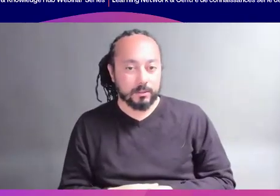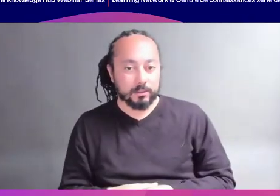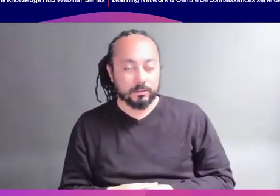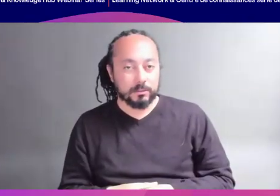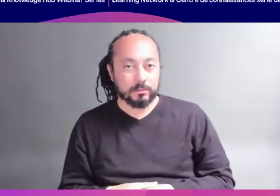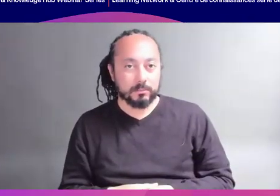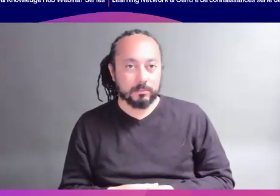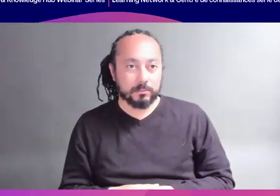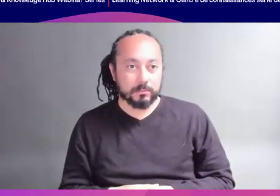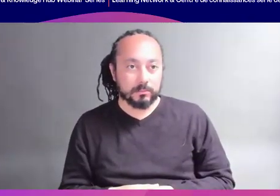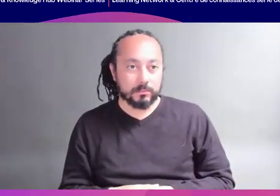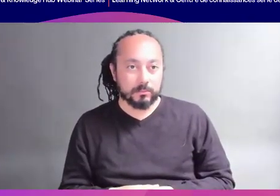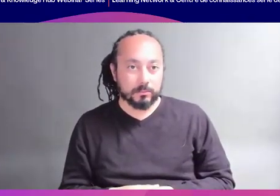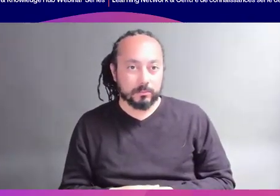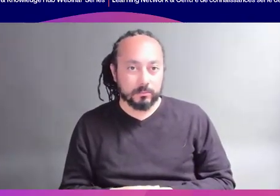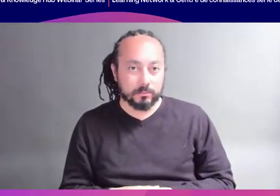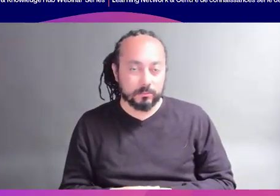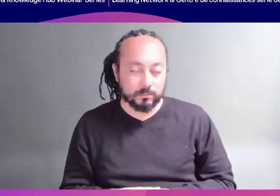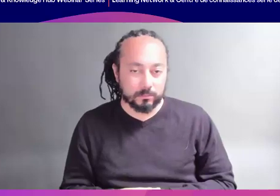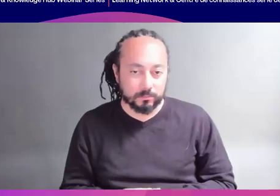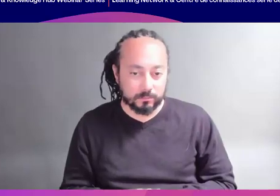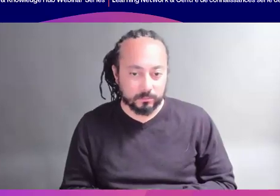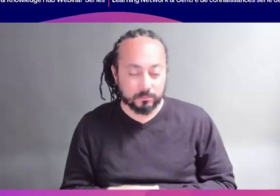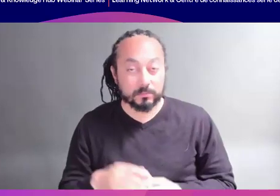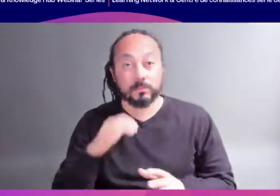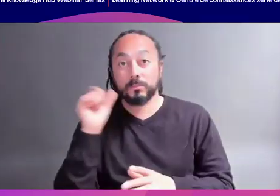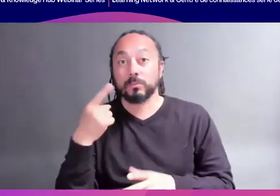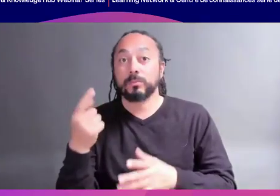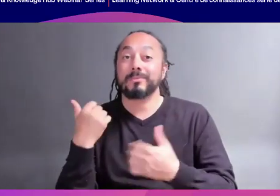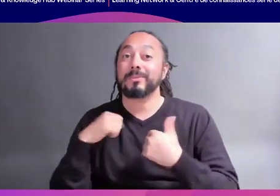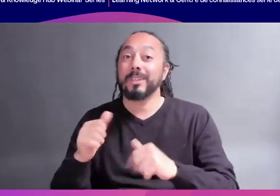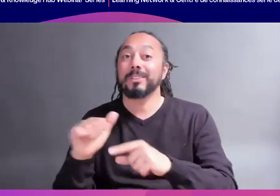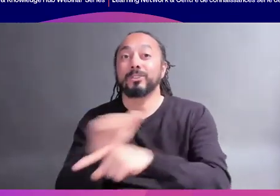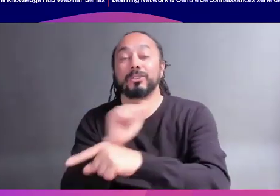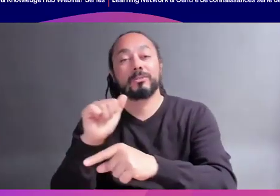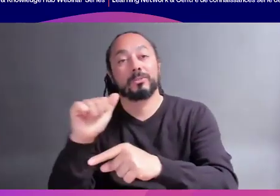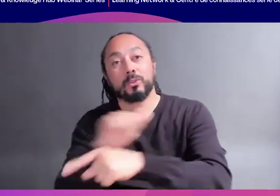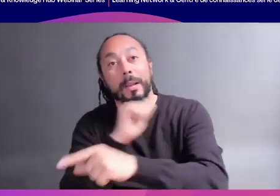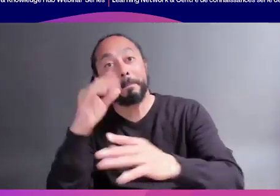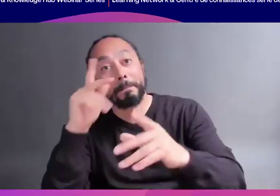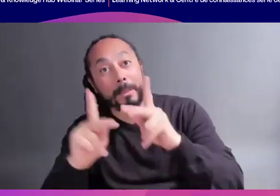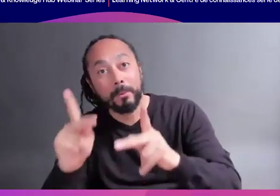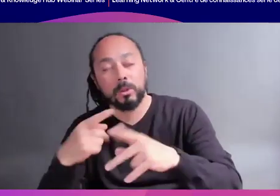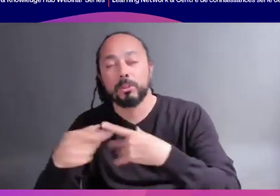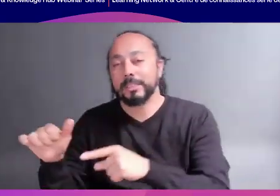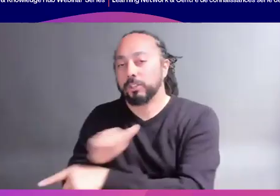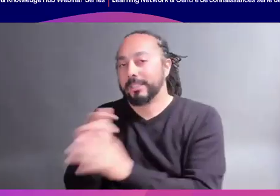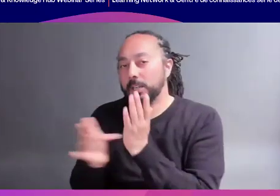yeah, I just wanted to put that out, just not even just training people, we're trying to train technology. Mm.